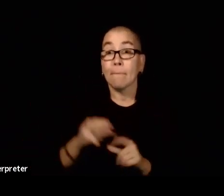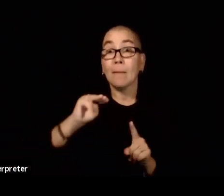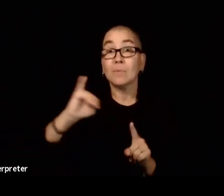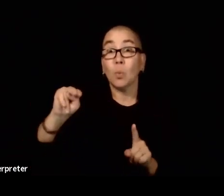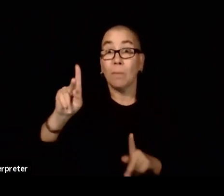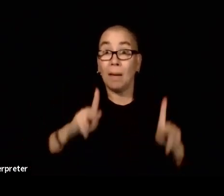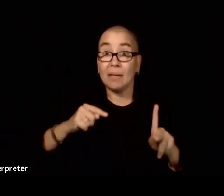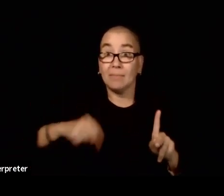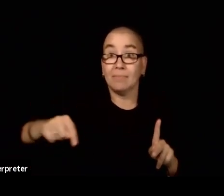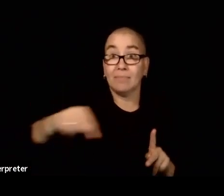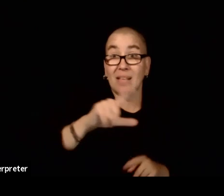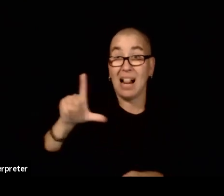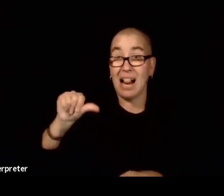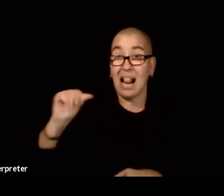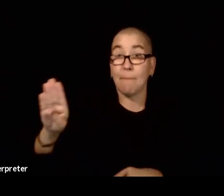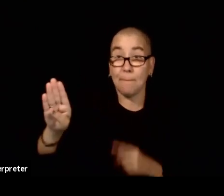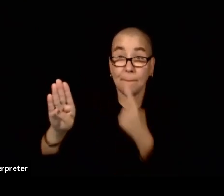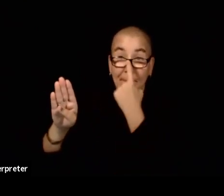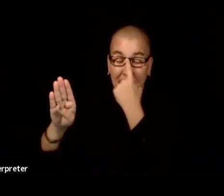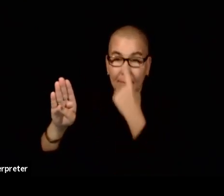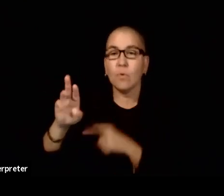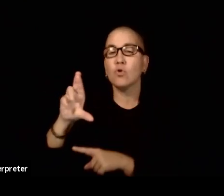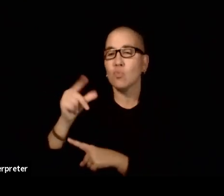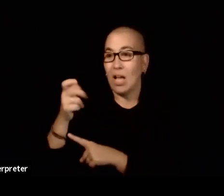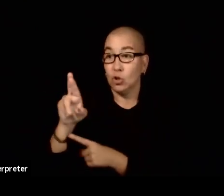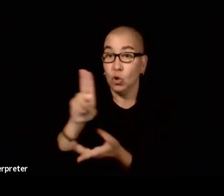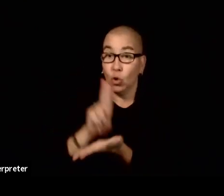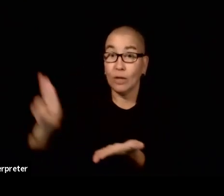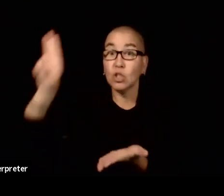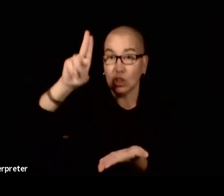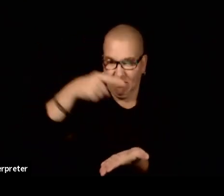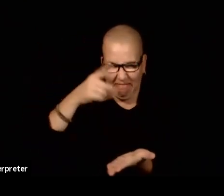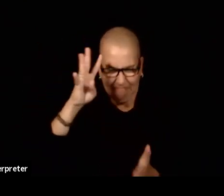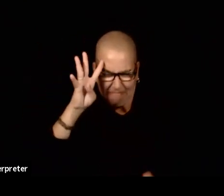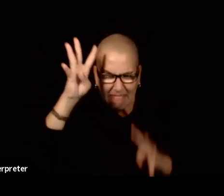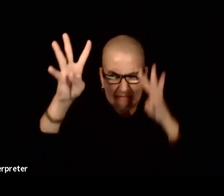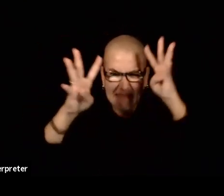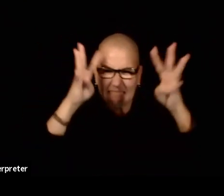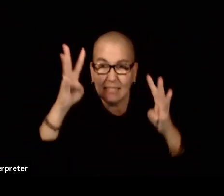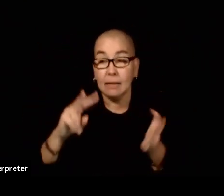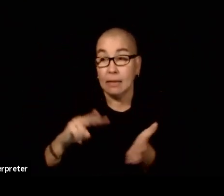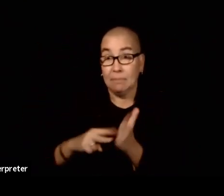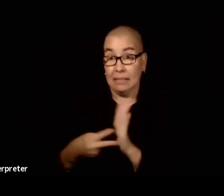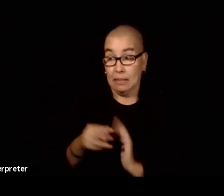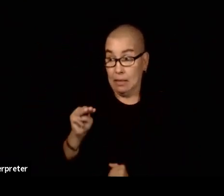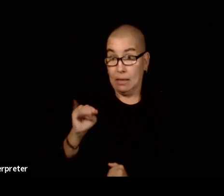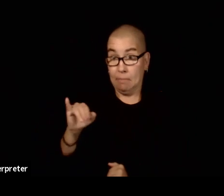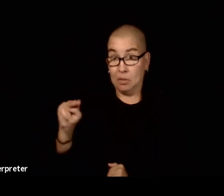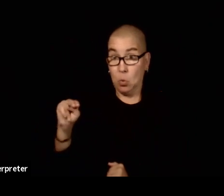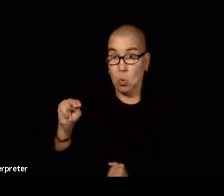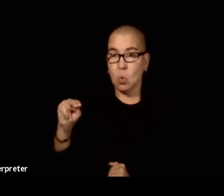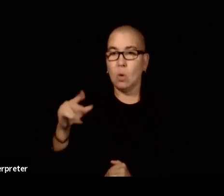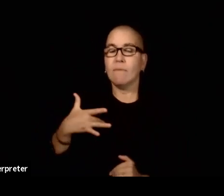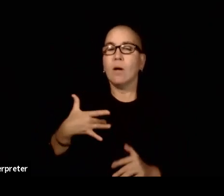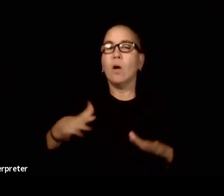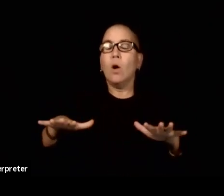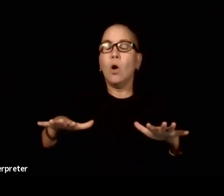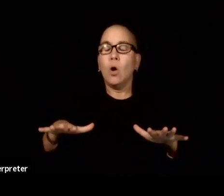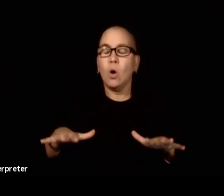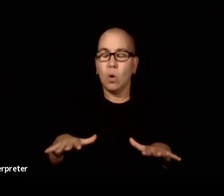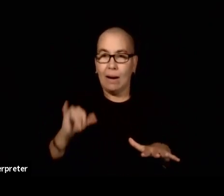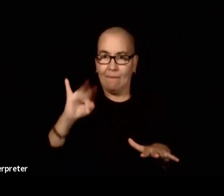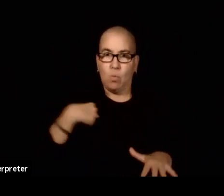are, thereby relieving our Minnesota health systems of some of that demand. This is an easy kind of a test.